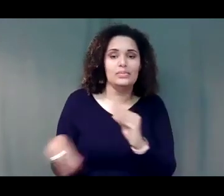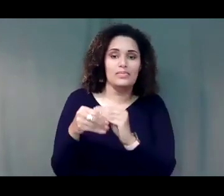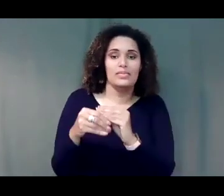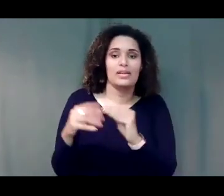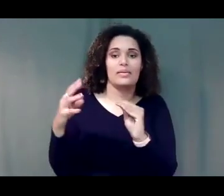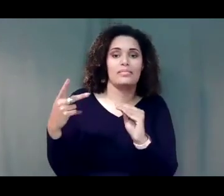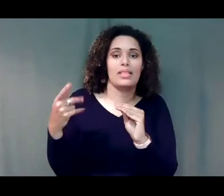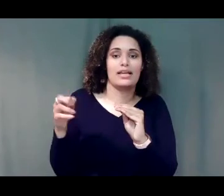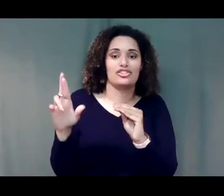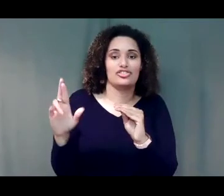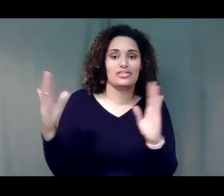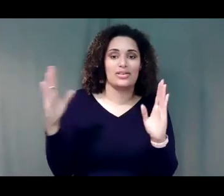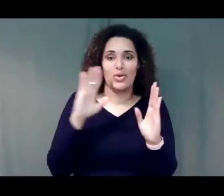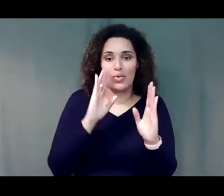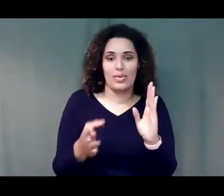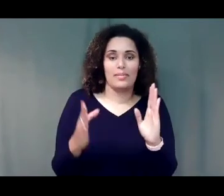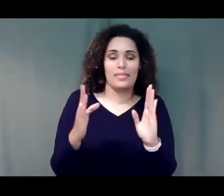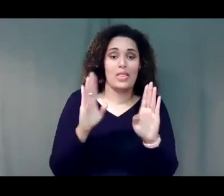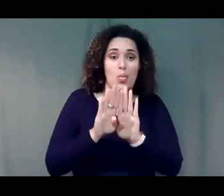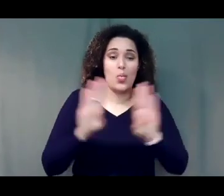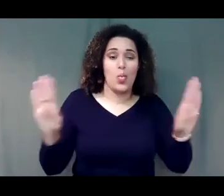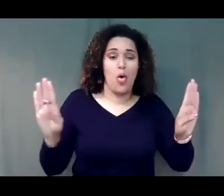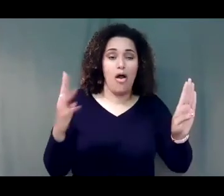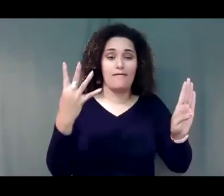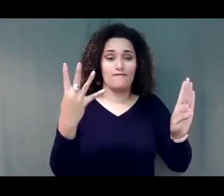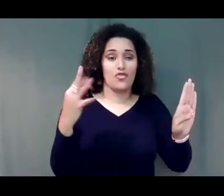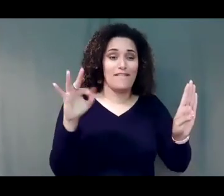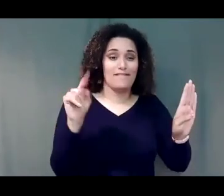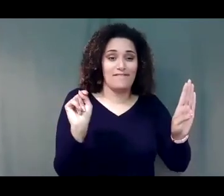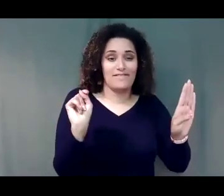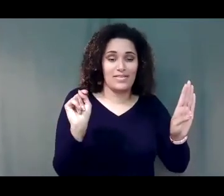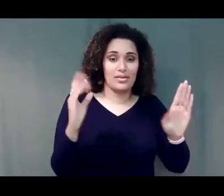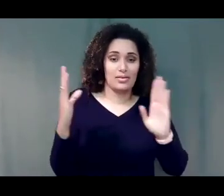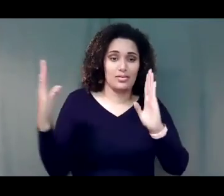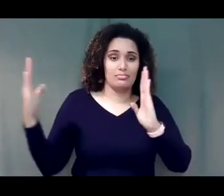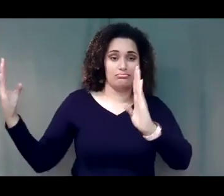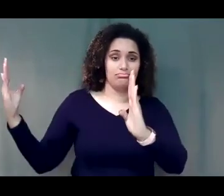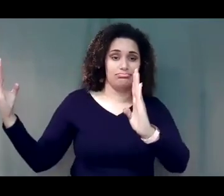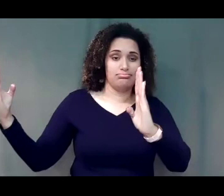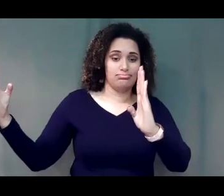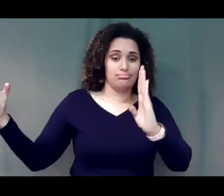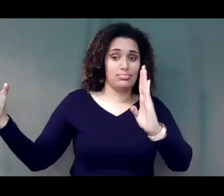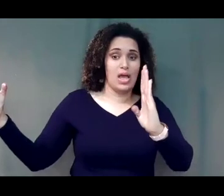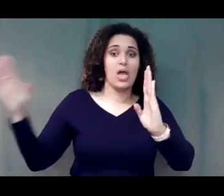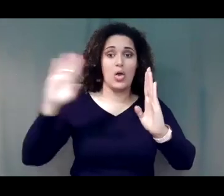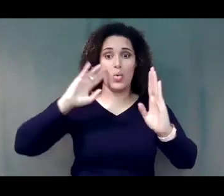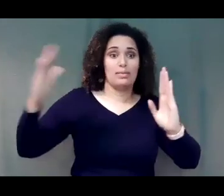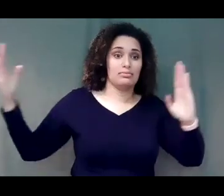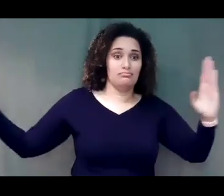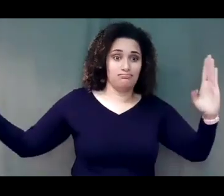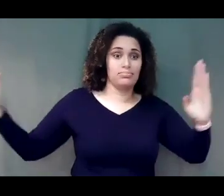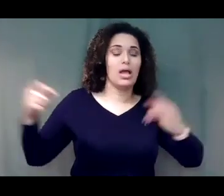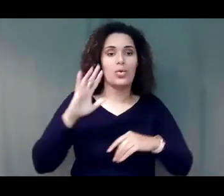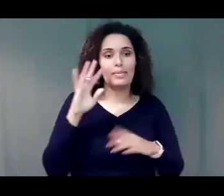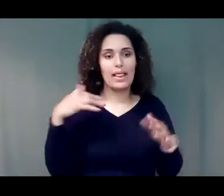4 foot wide wall. Deep wall, 4 right. foot deep It'll be wall. like going to a medieval castle, walk in there, It's going to be a little wacky, but the reason